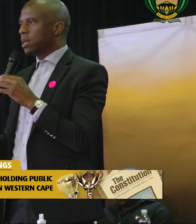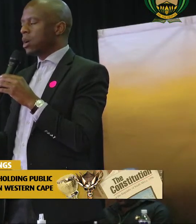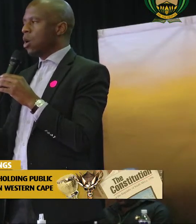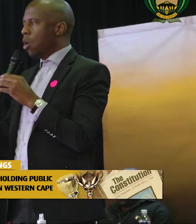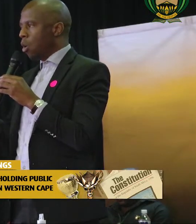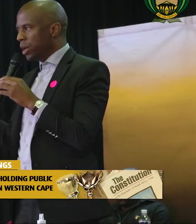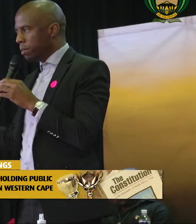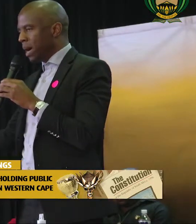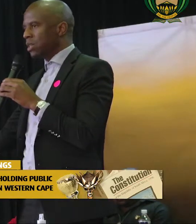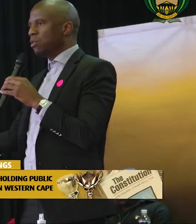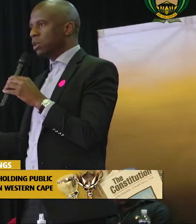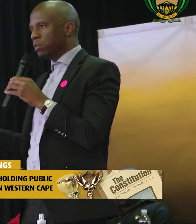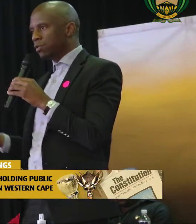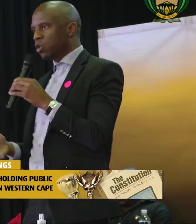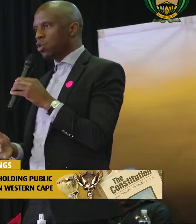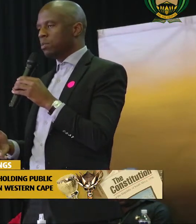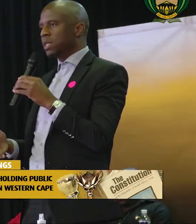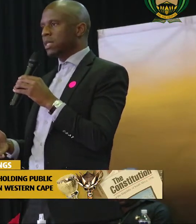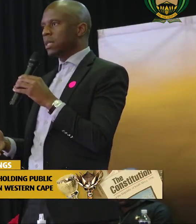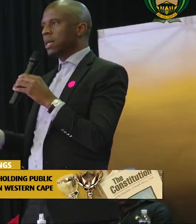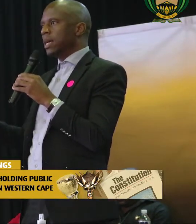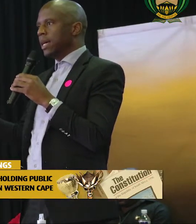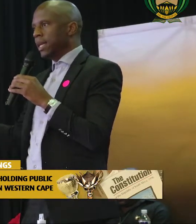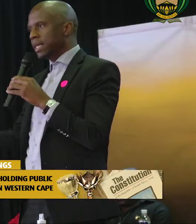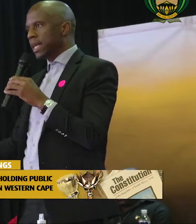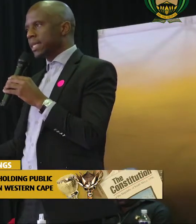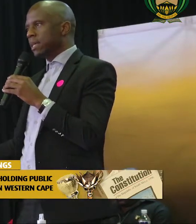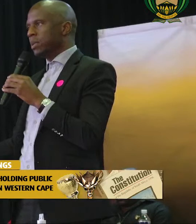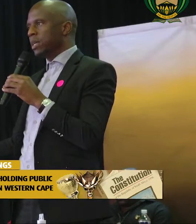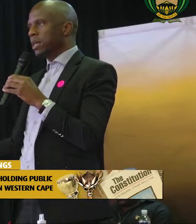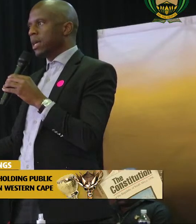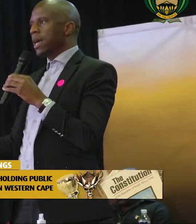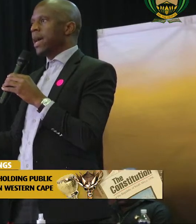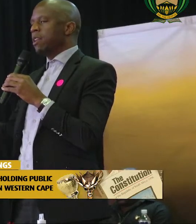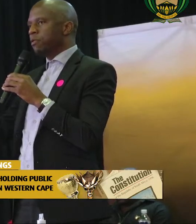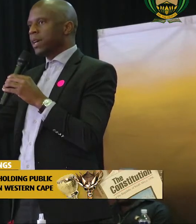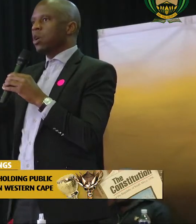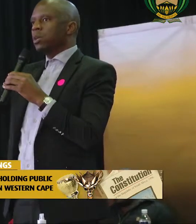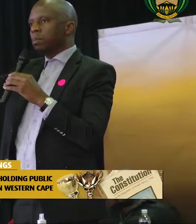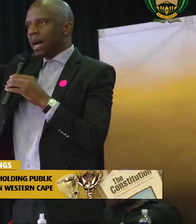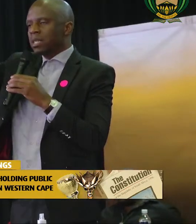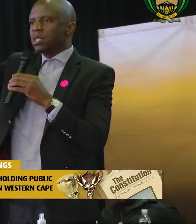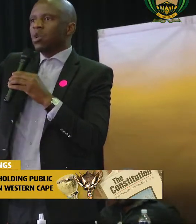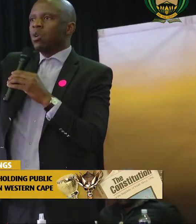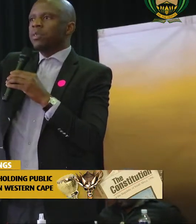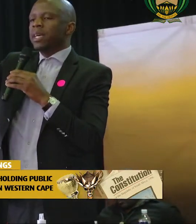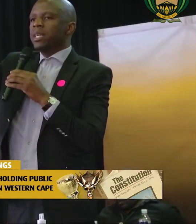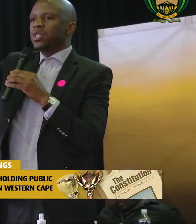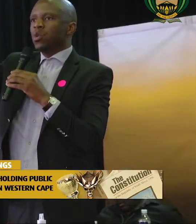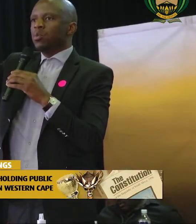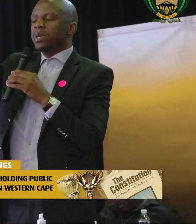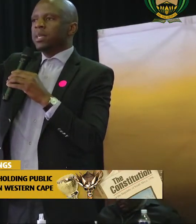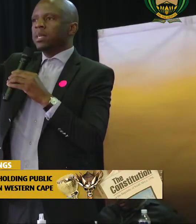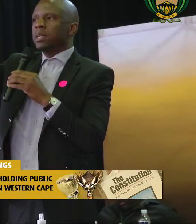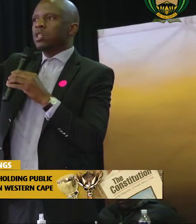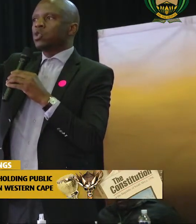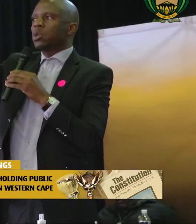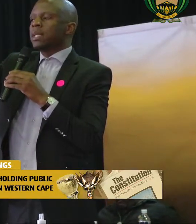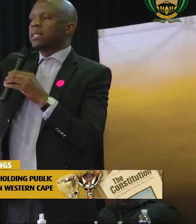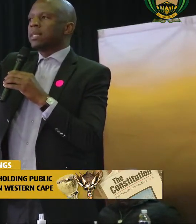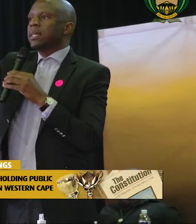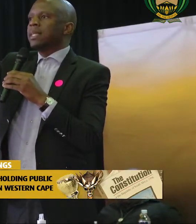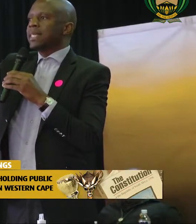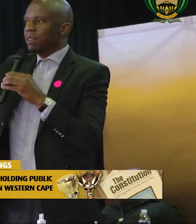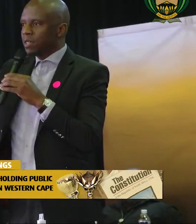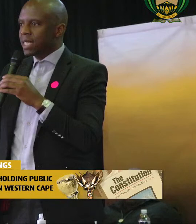engagement on the part of the Portfolio Committee, National Assembly, and further on the part of the NCOP, so